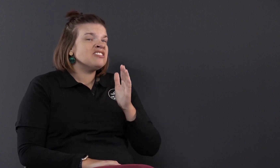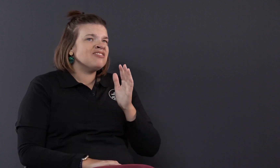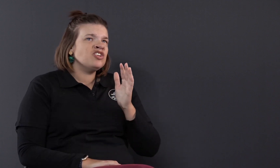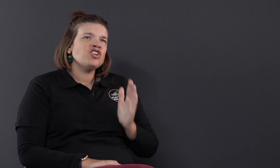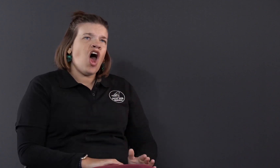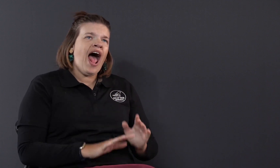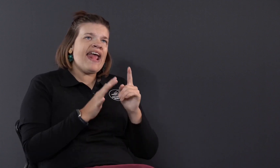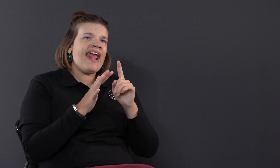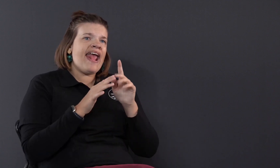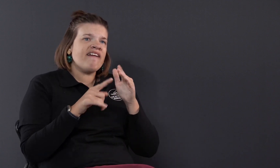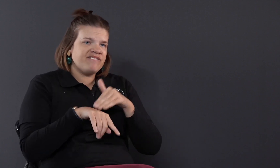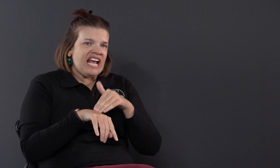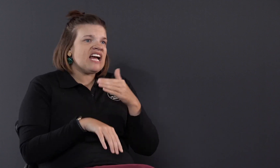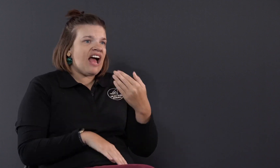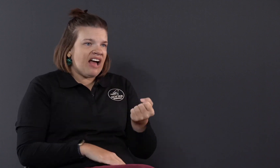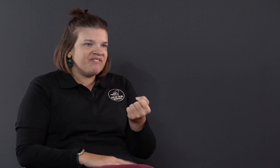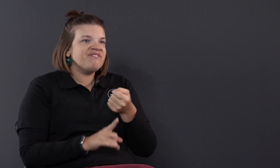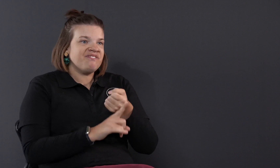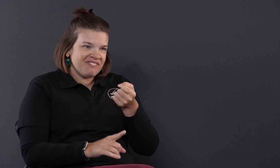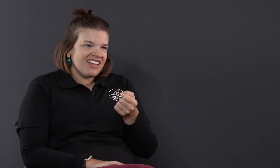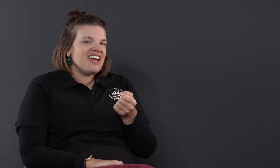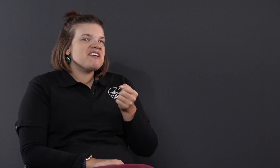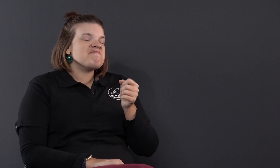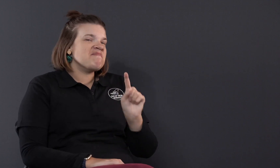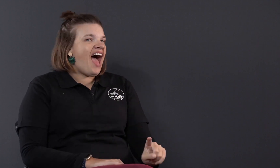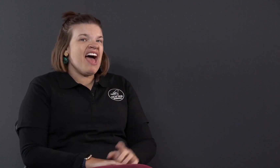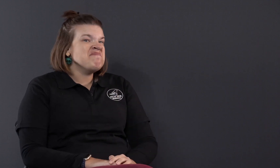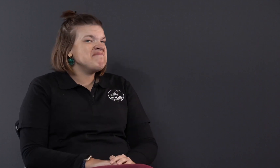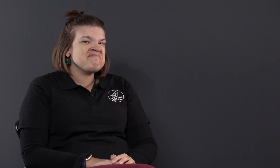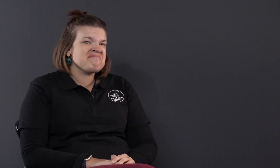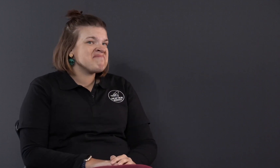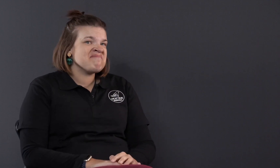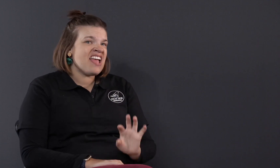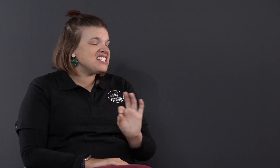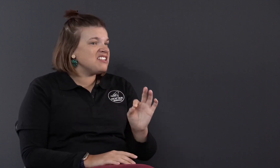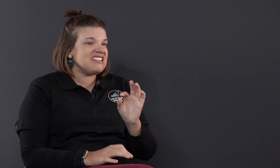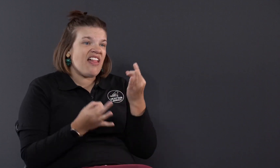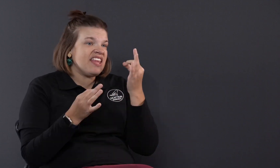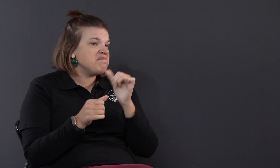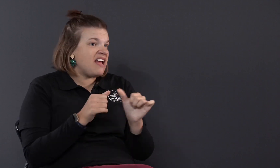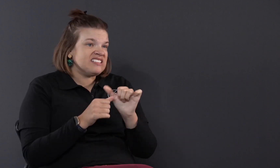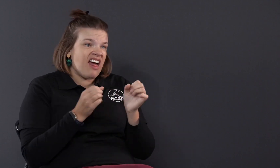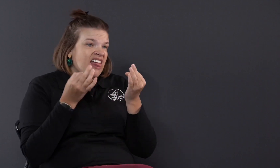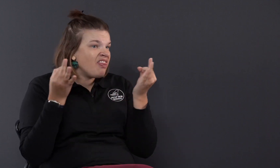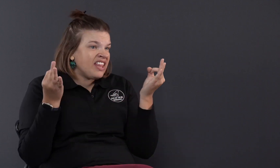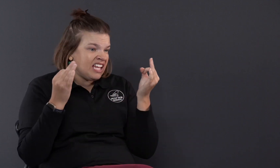There were side effects, but still no improvements. She stayed stable for a while, but then the